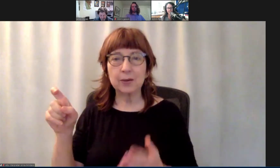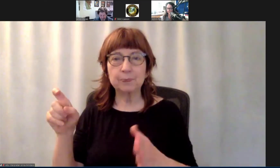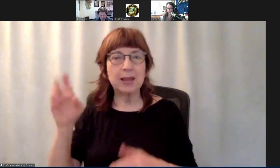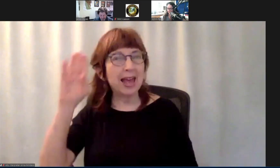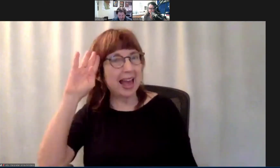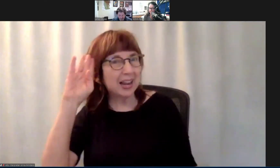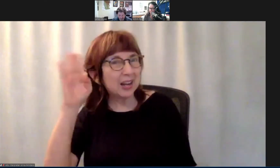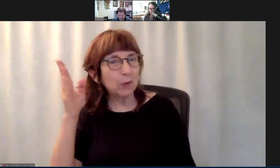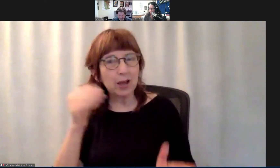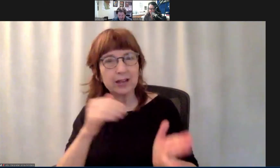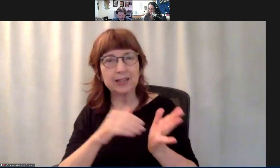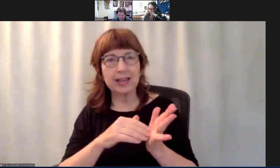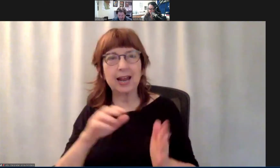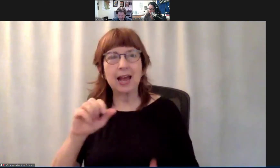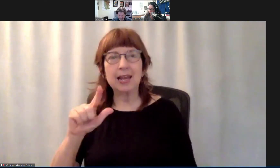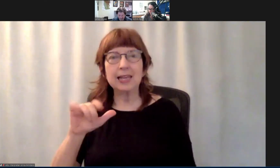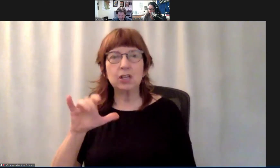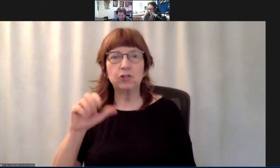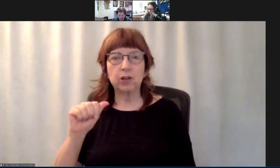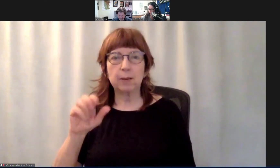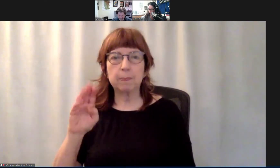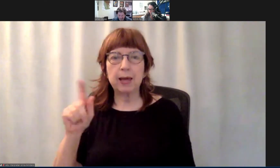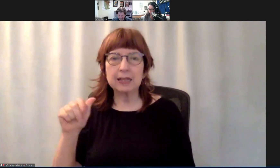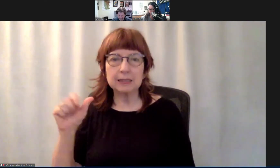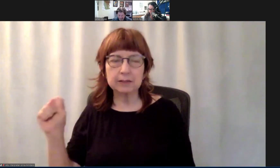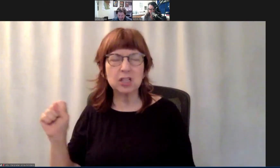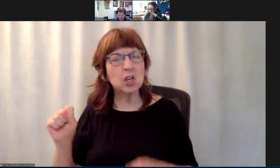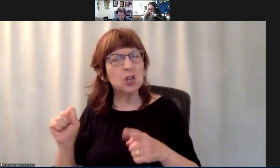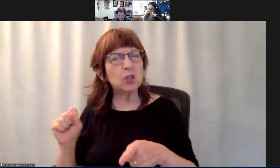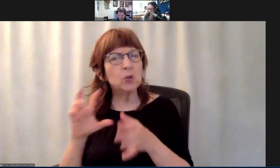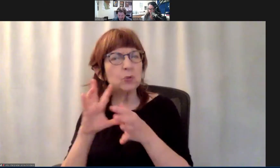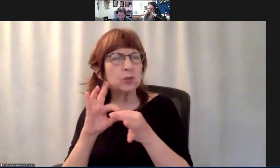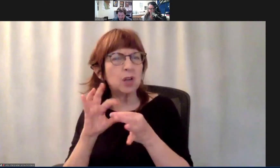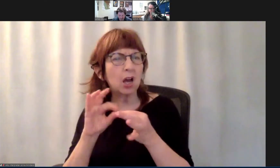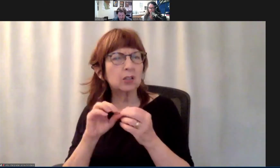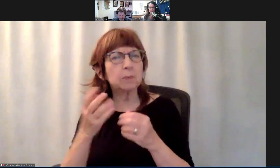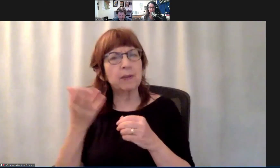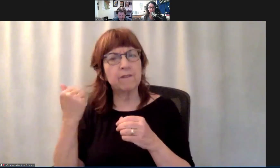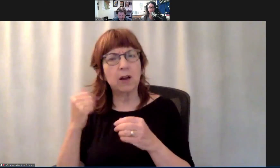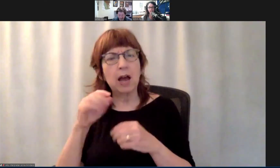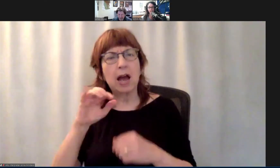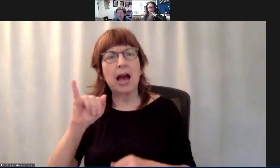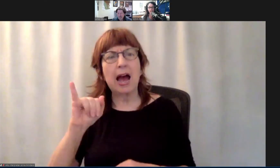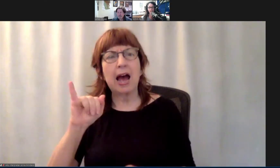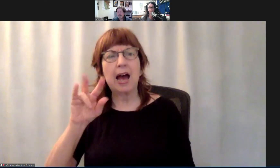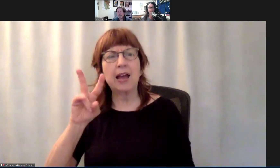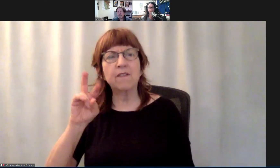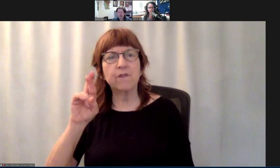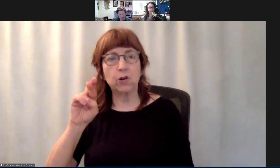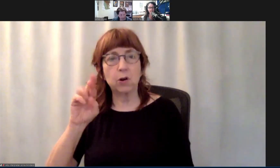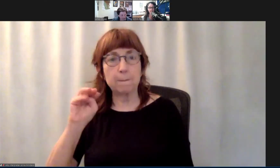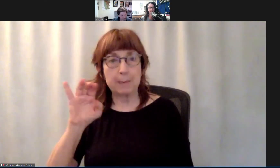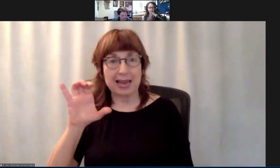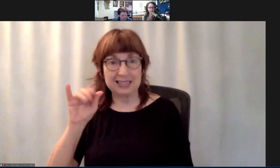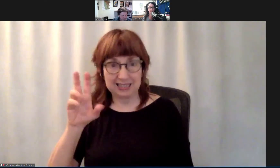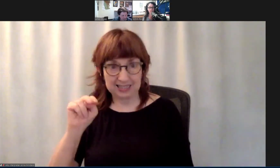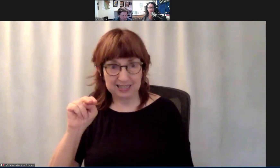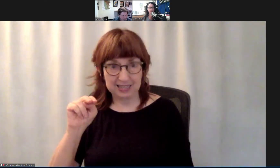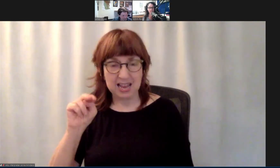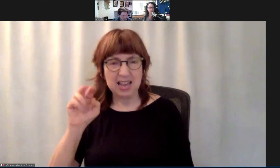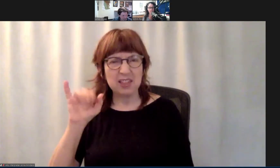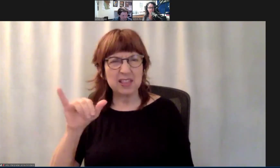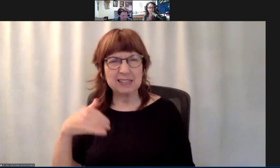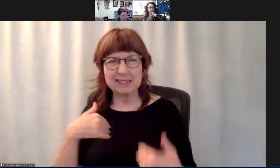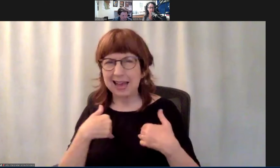Hello again. This is Alicia Bales. So you talked earlier about ivermectin, this